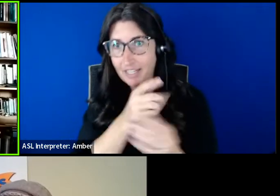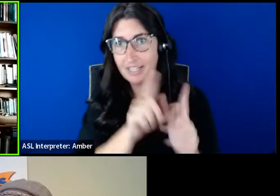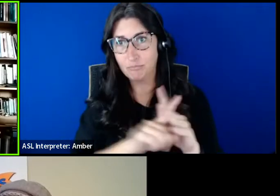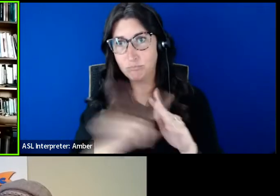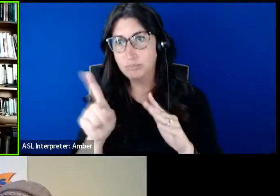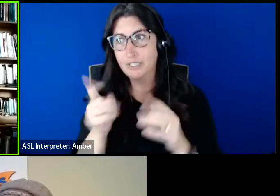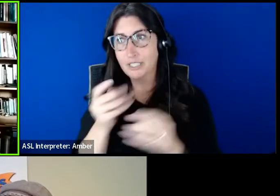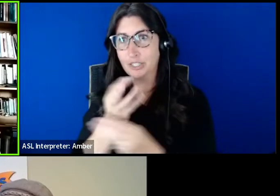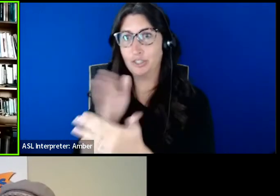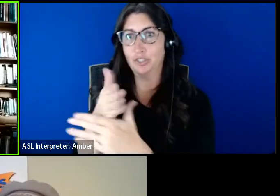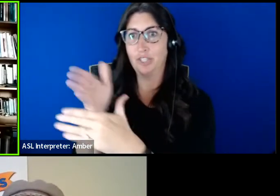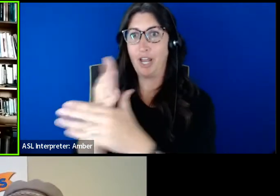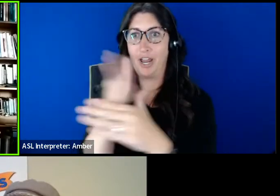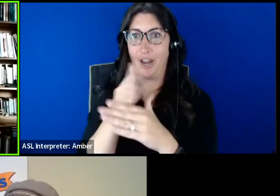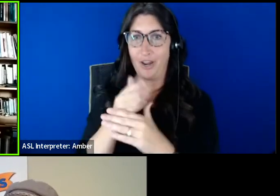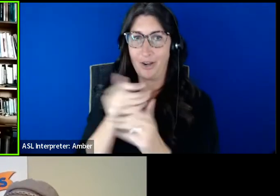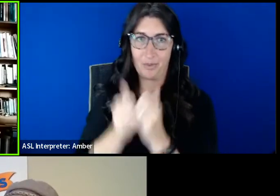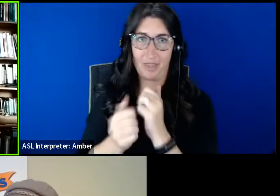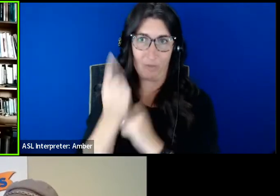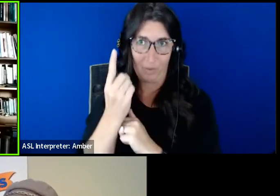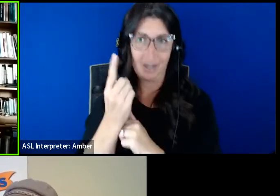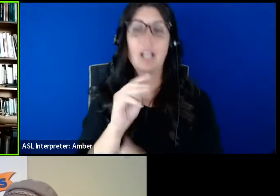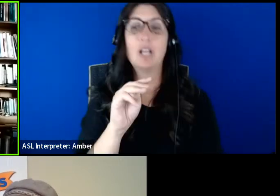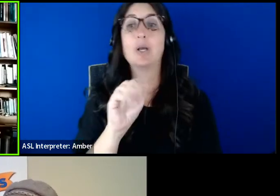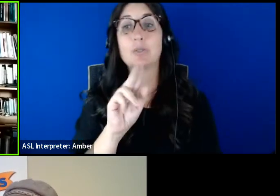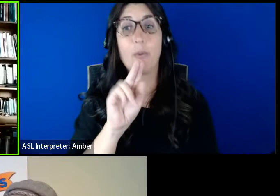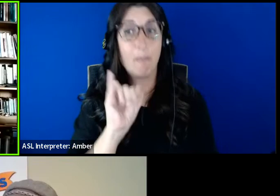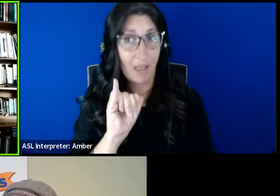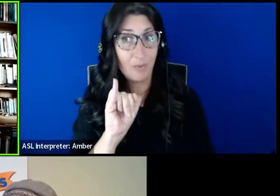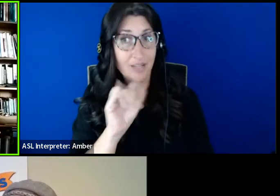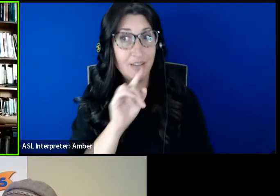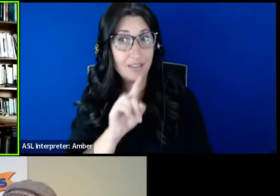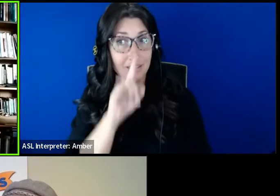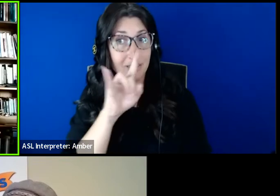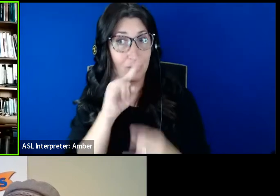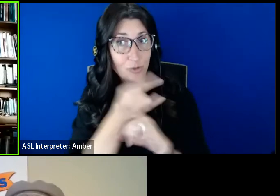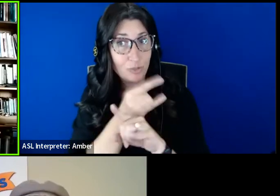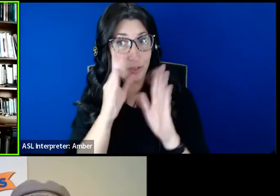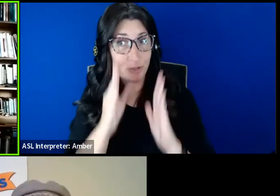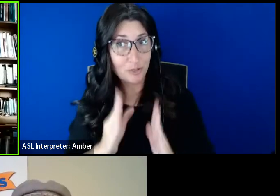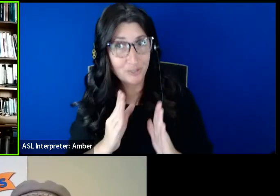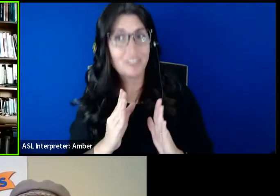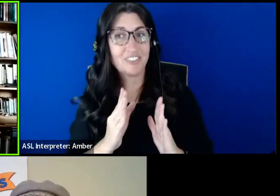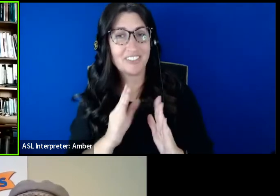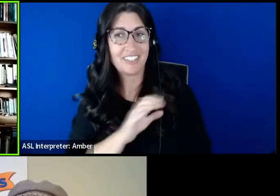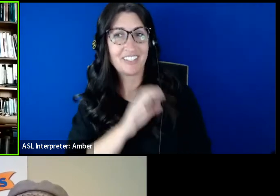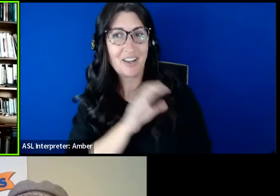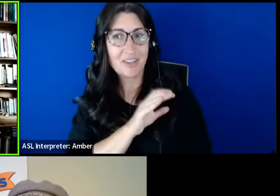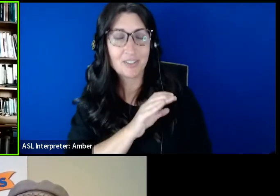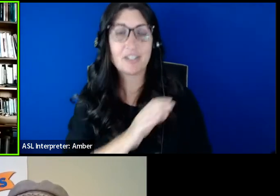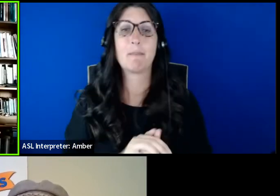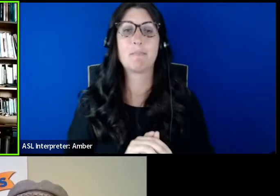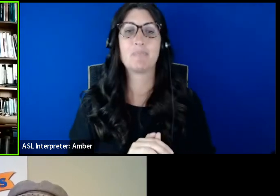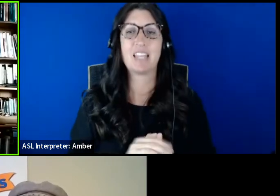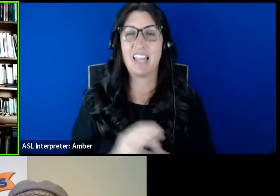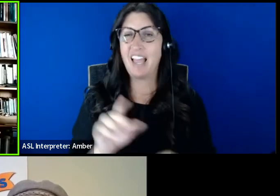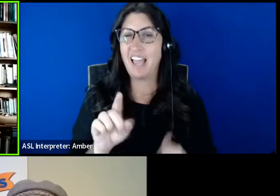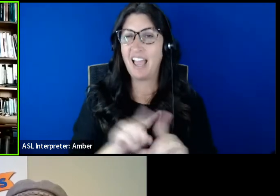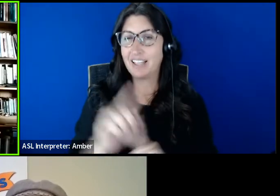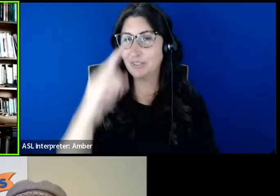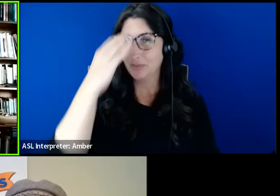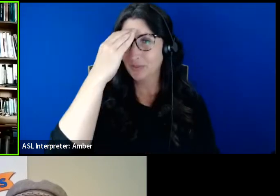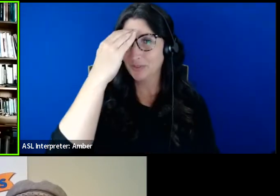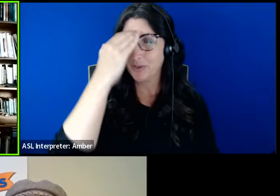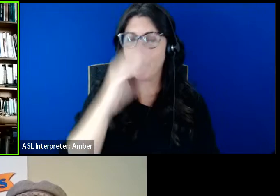everyone. So Maui is a trickster character. And as you know, most trickster character